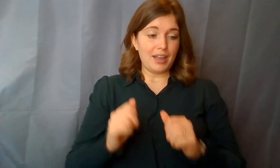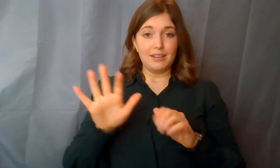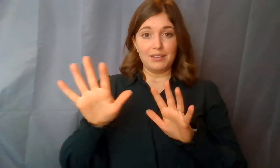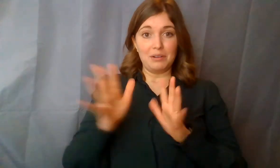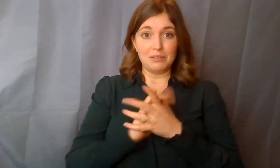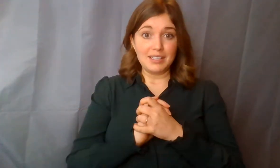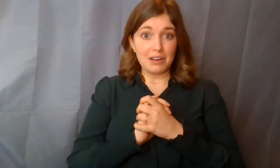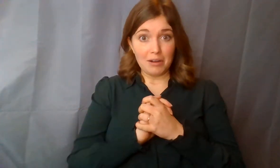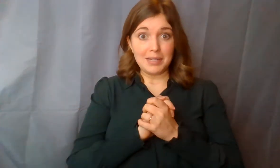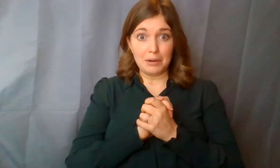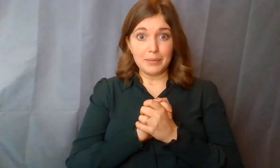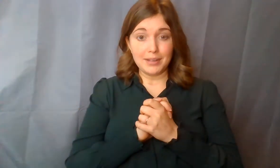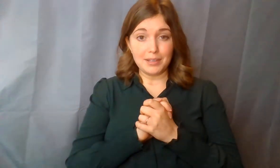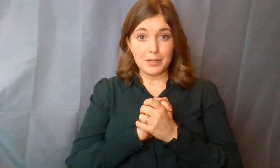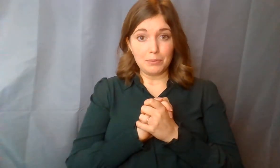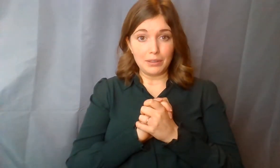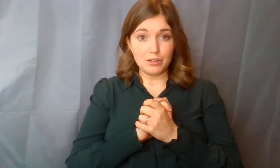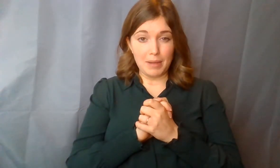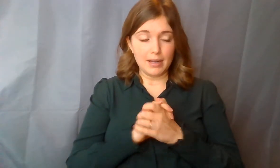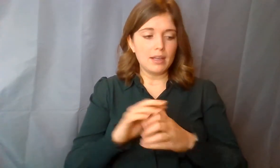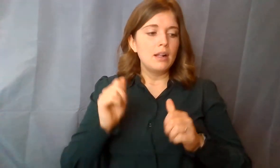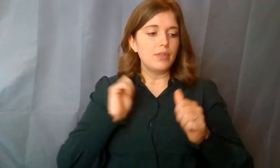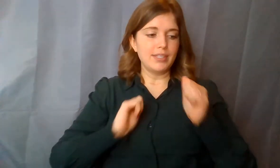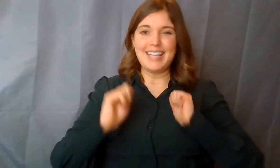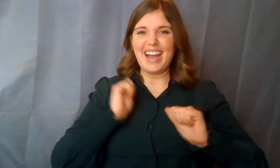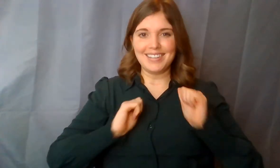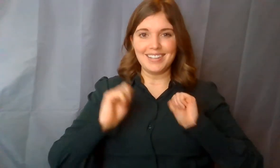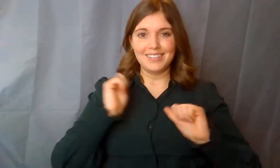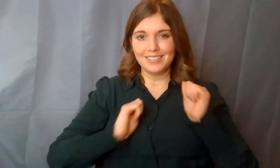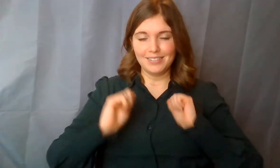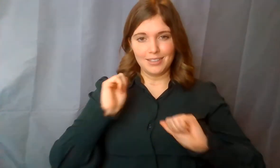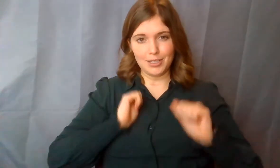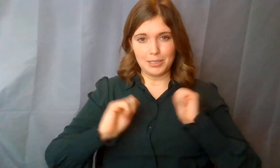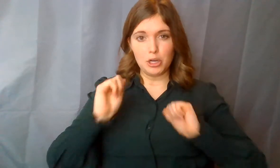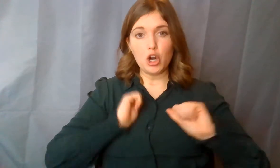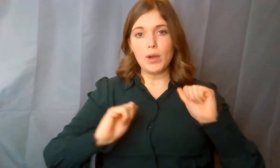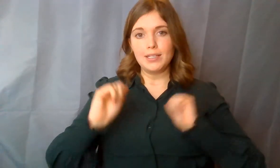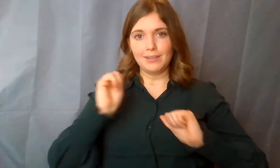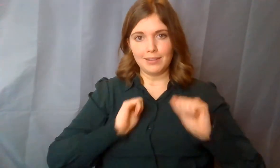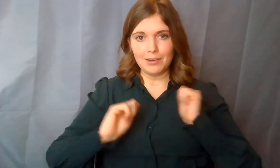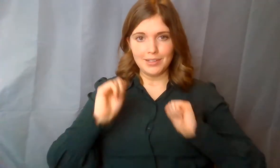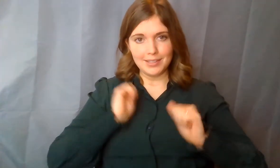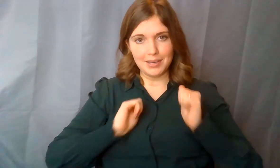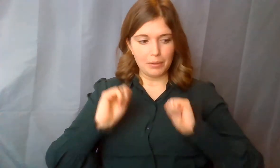they, need to calm down because they're being really dramatic. This is acting. This is, you're going to the theater to see a